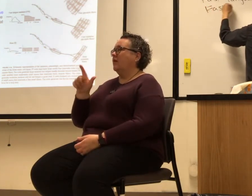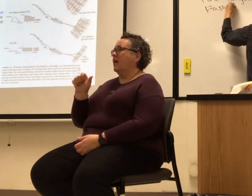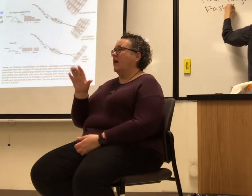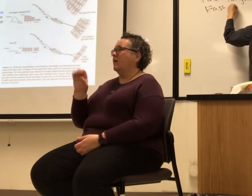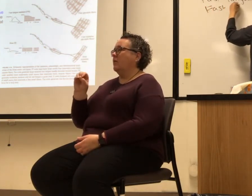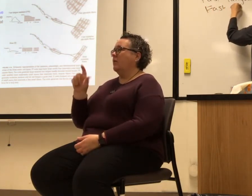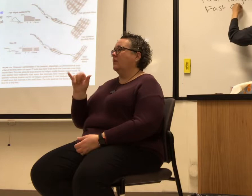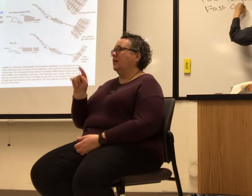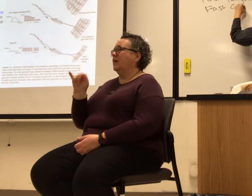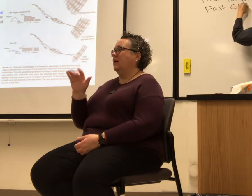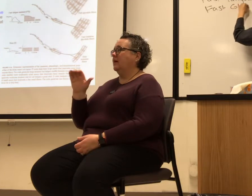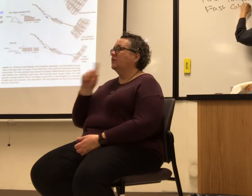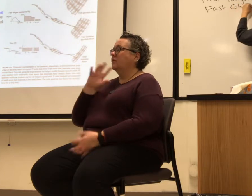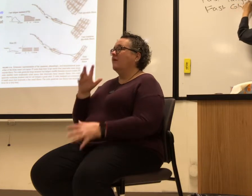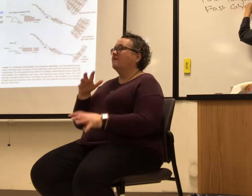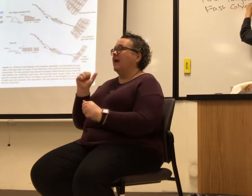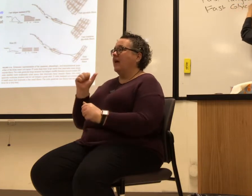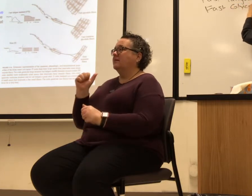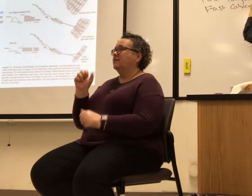Fast,